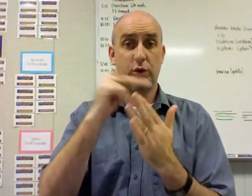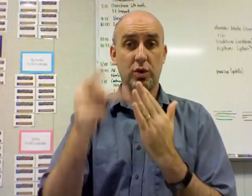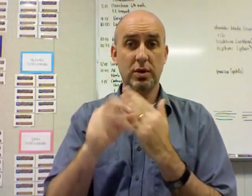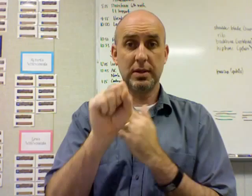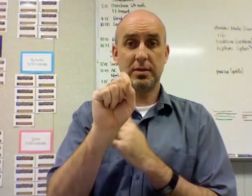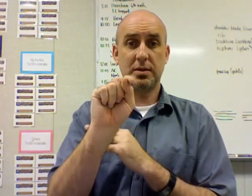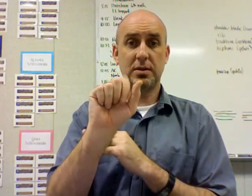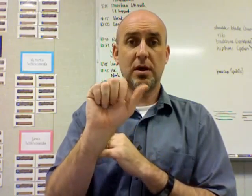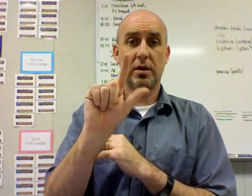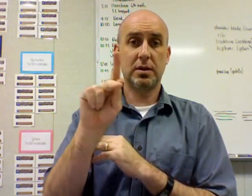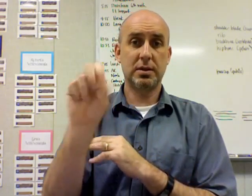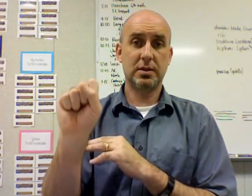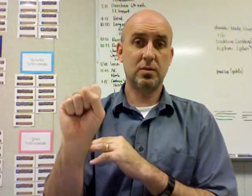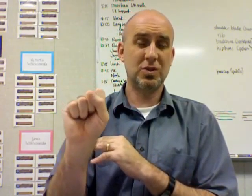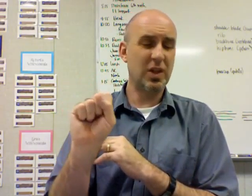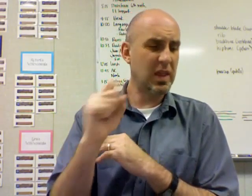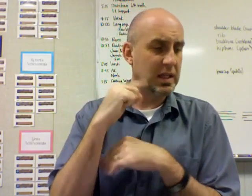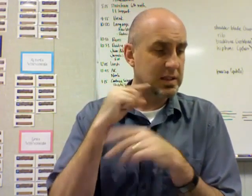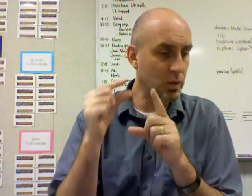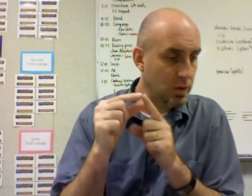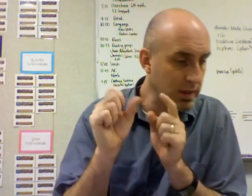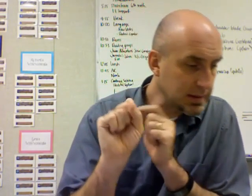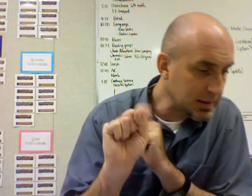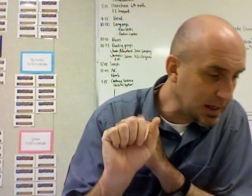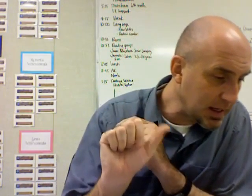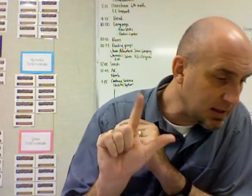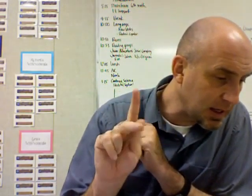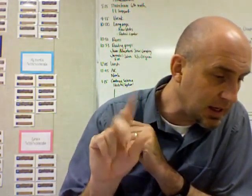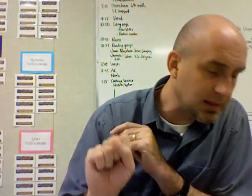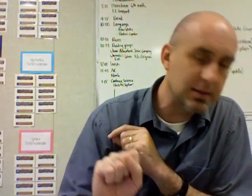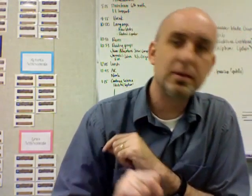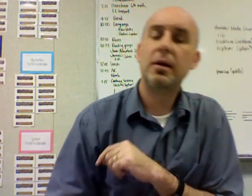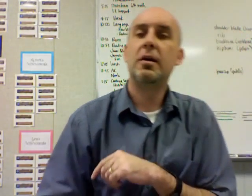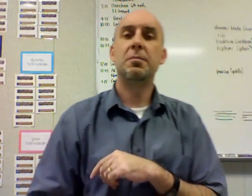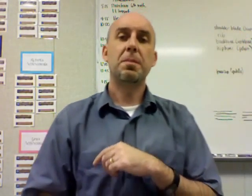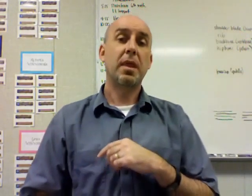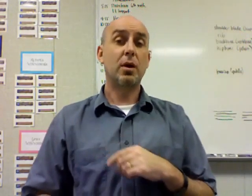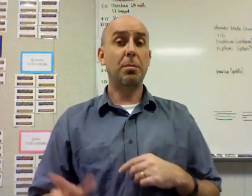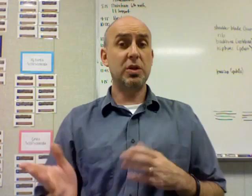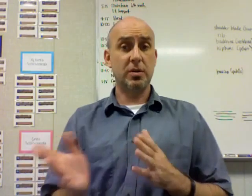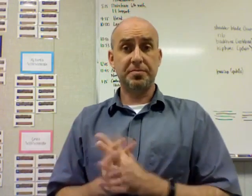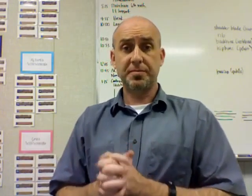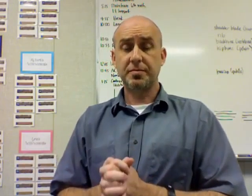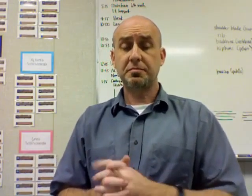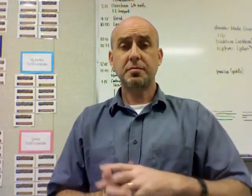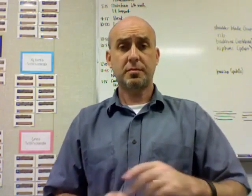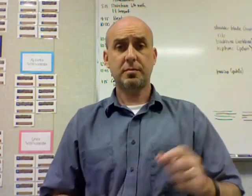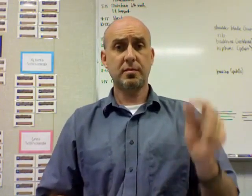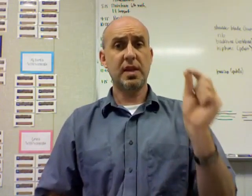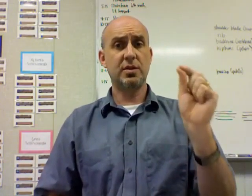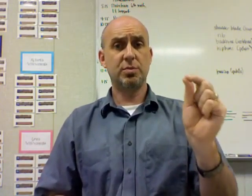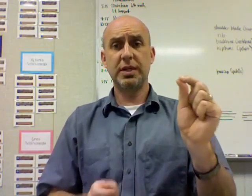plural, stalks, which I think is the word, S-T-A-L-K-S. Carpenter. Just put a